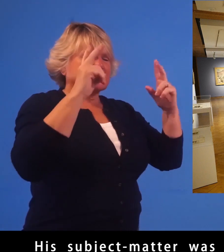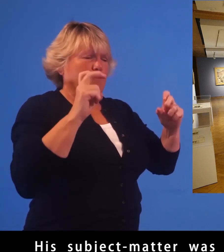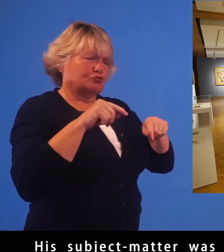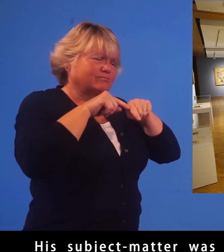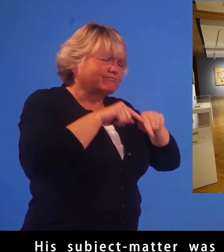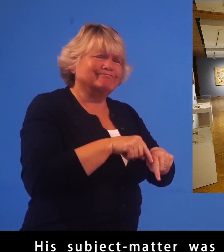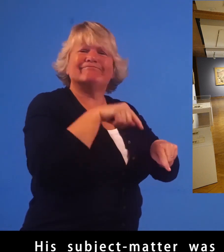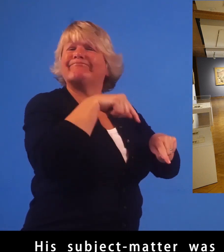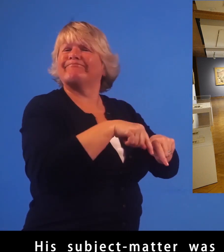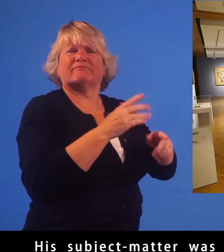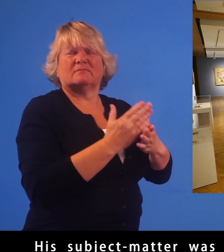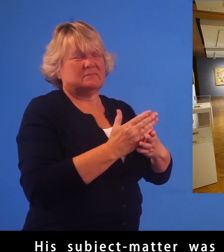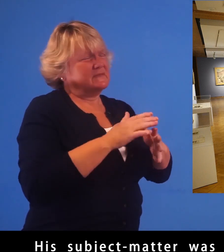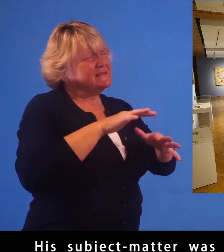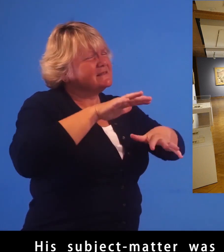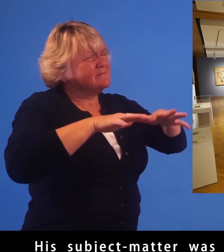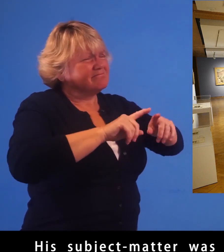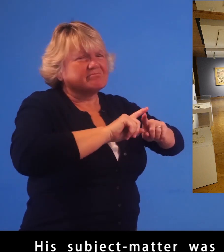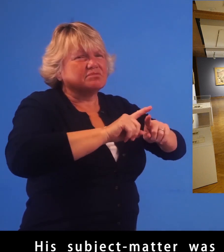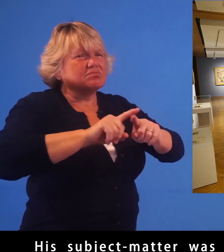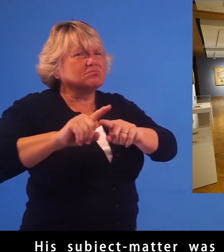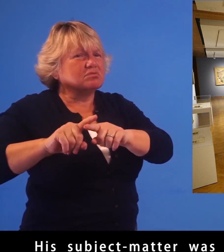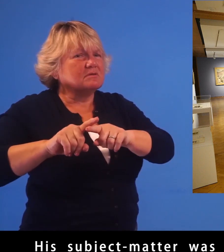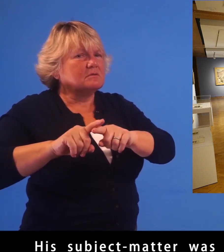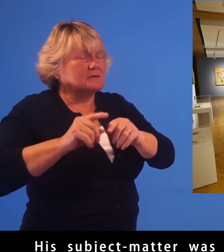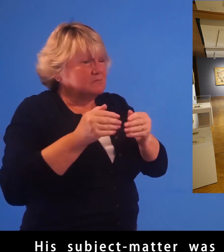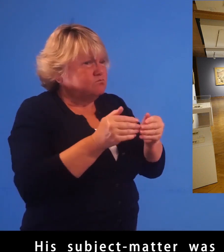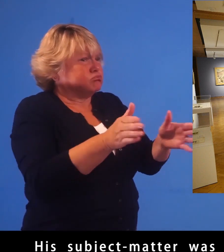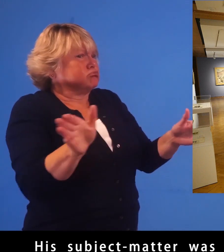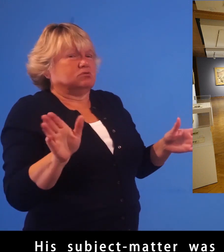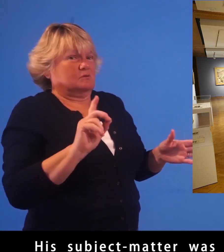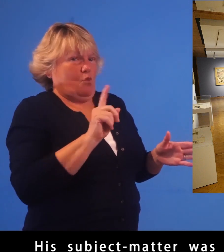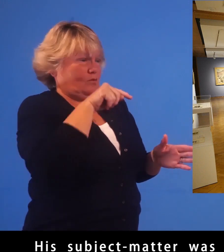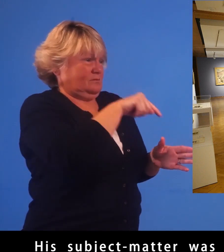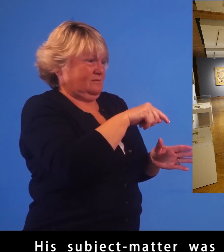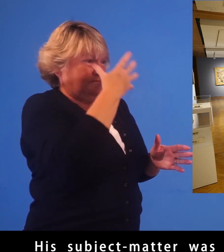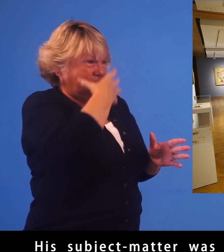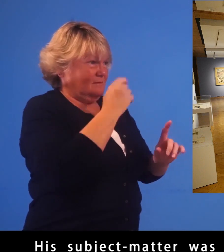His subject matter was similarly diverse, spanning portraiture,